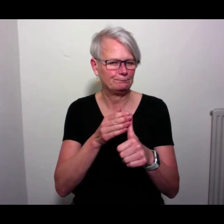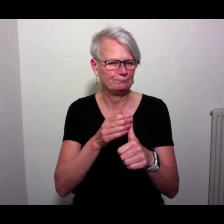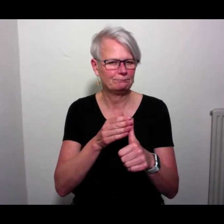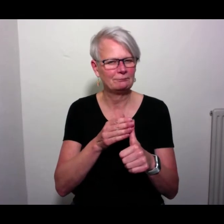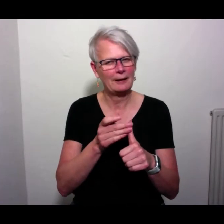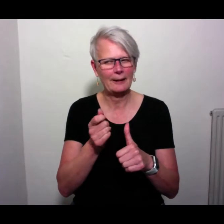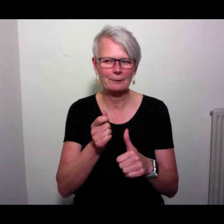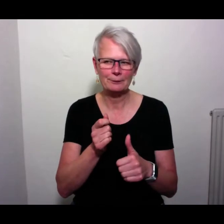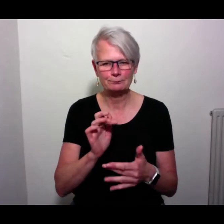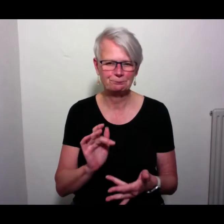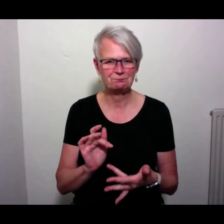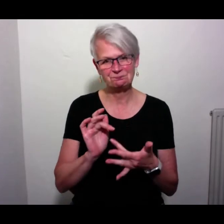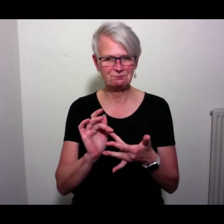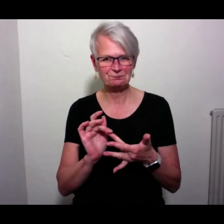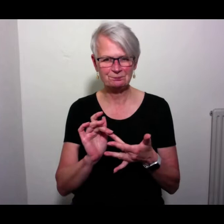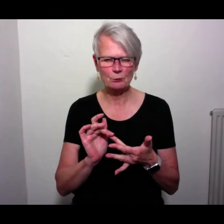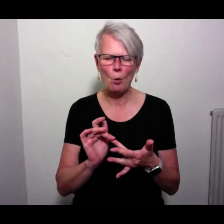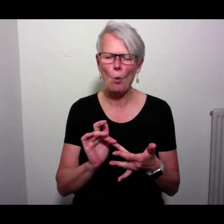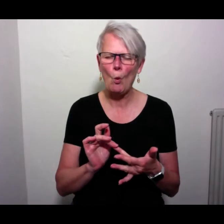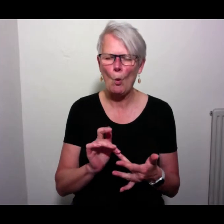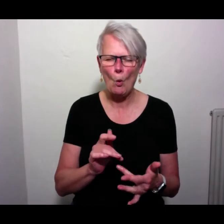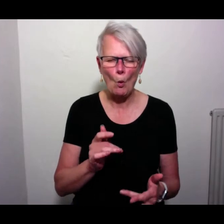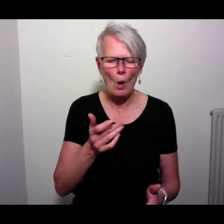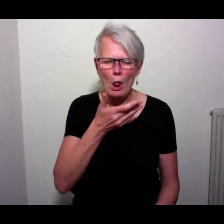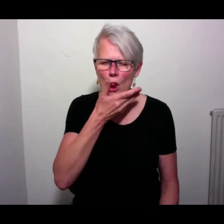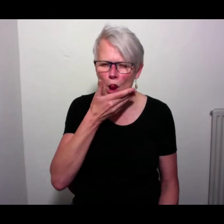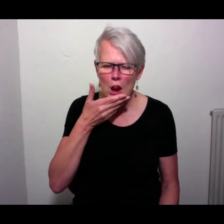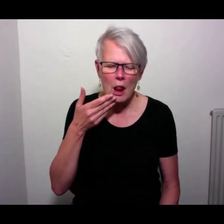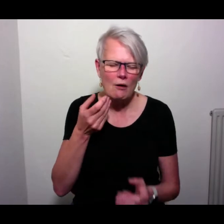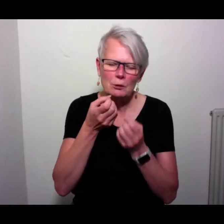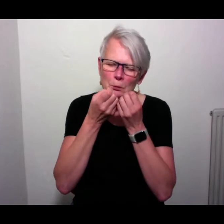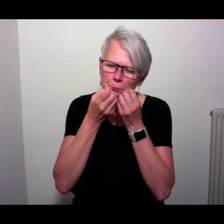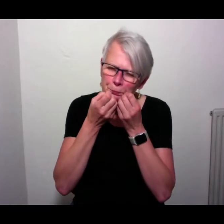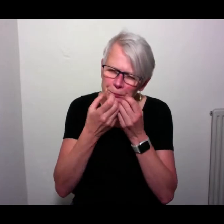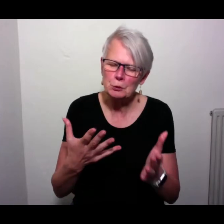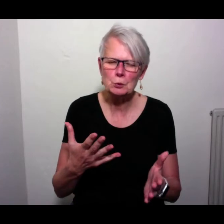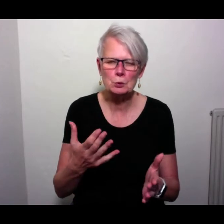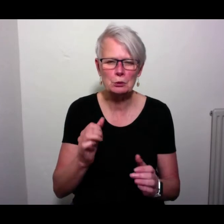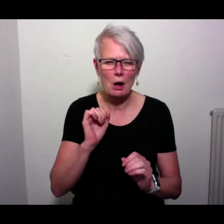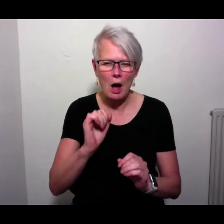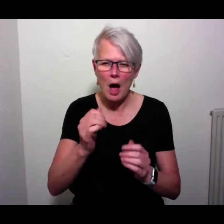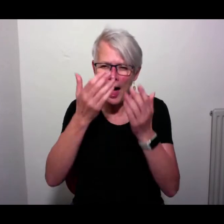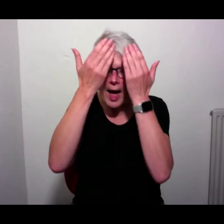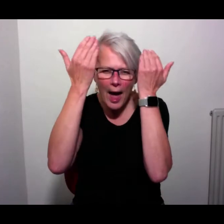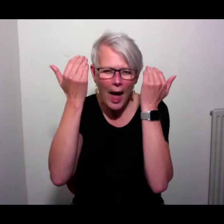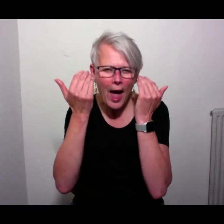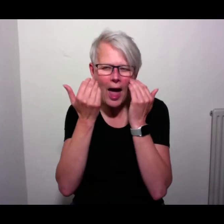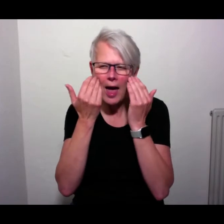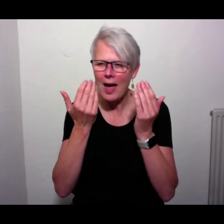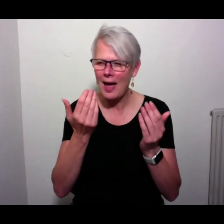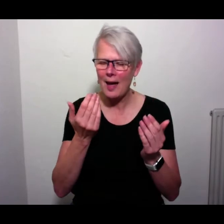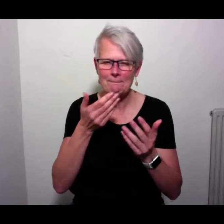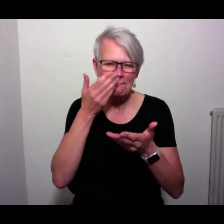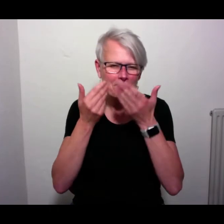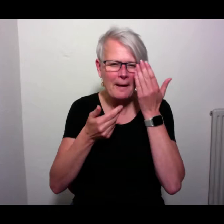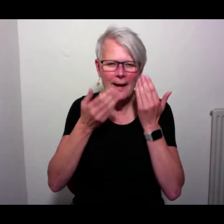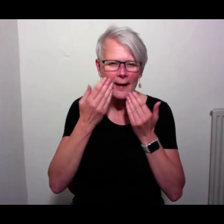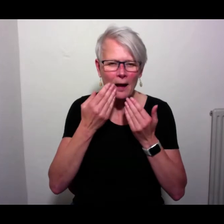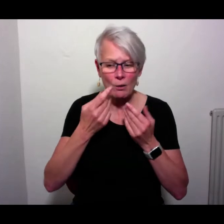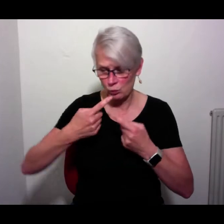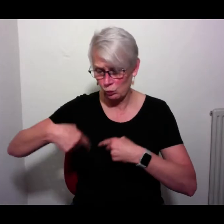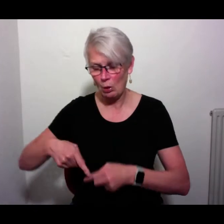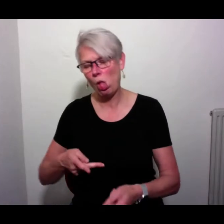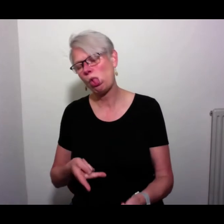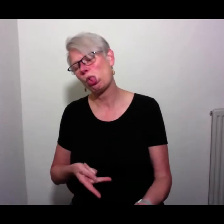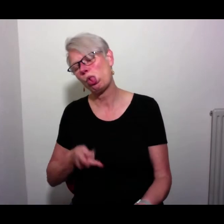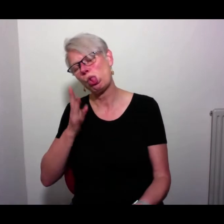seem a bit up herself. She was very well groomed. She was beautiful. Hair and full makeup before anybody else was